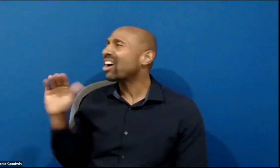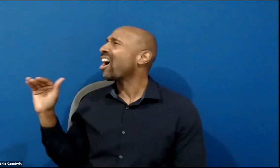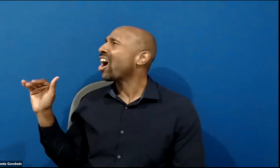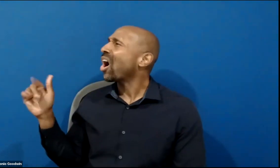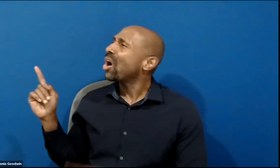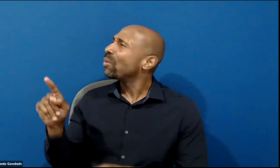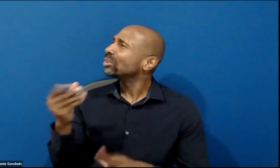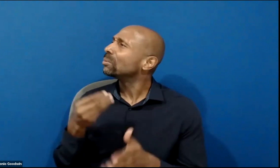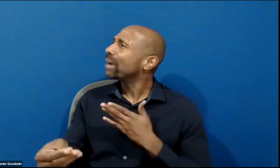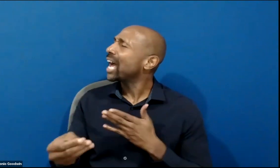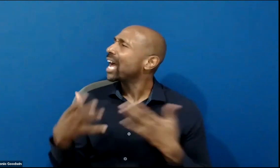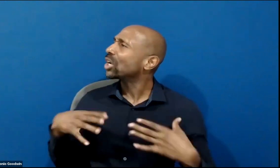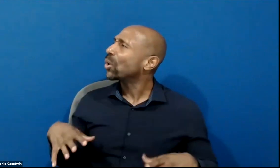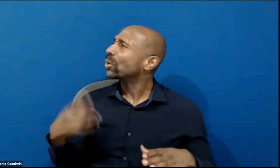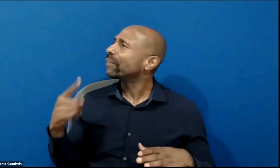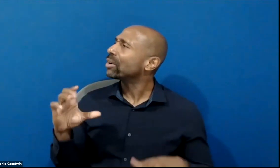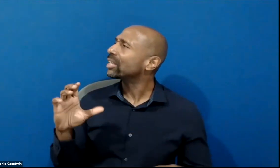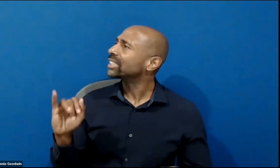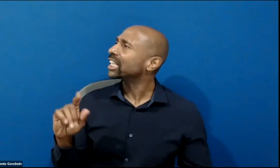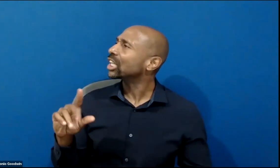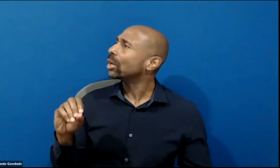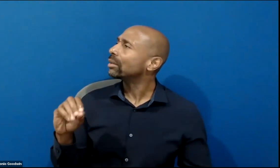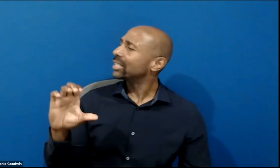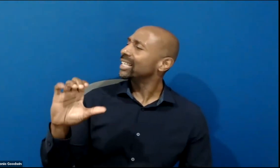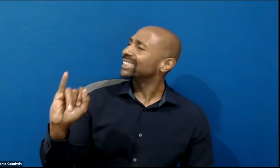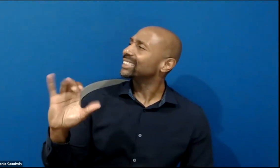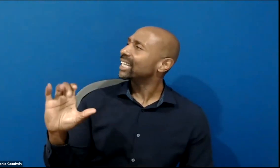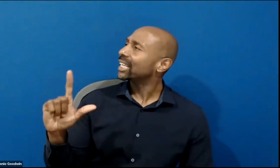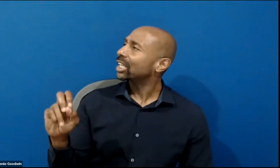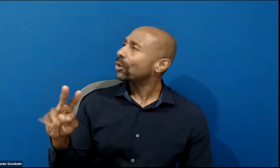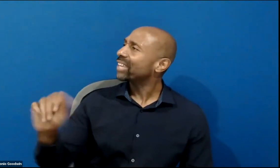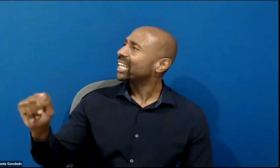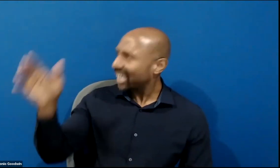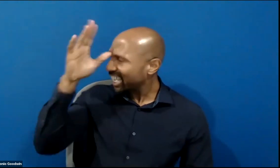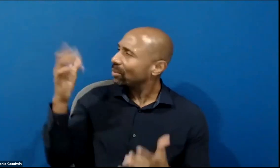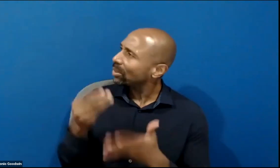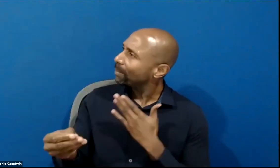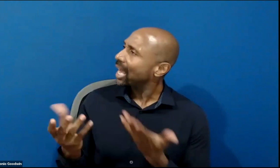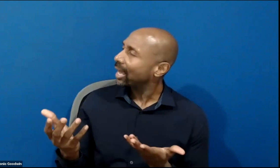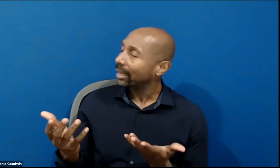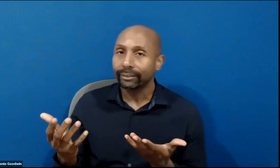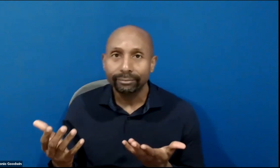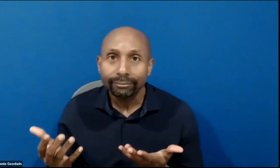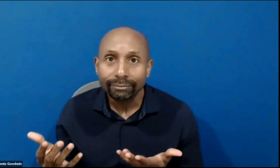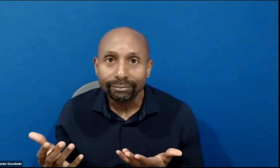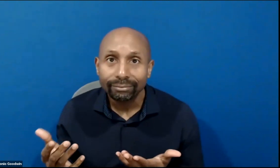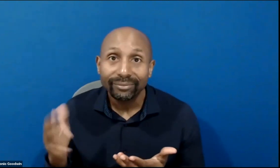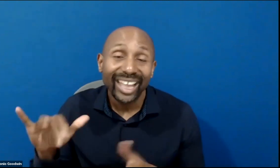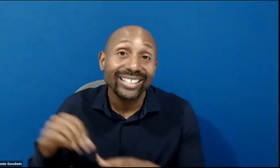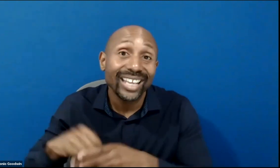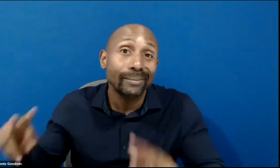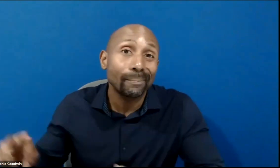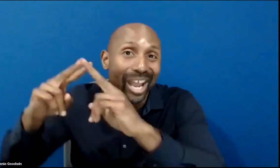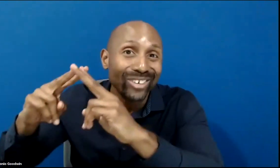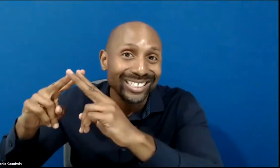the clothing for Ciclovía. It's something that is already rooted, is a symbol of